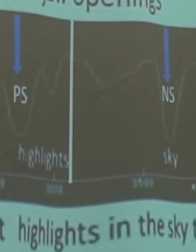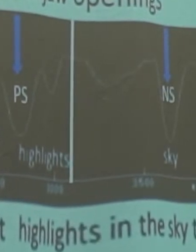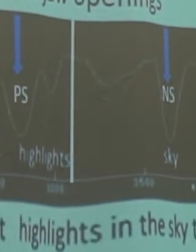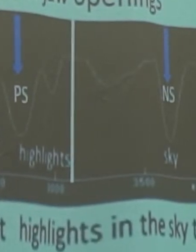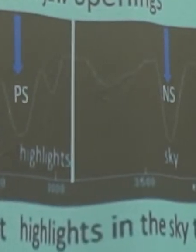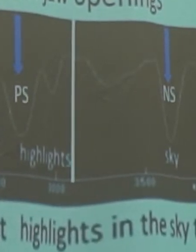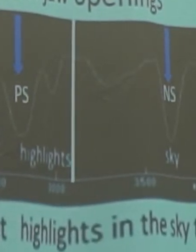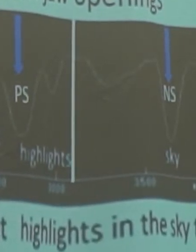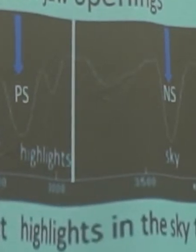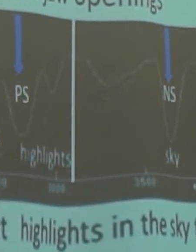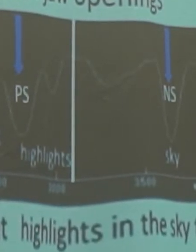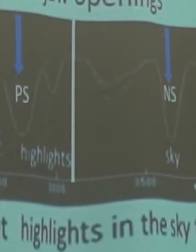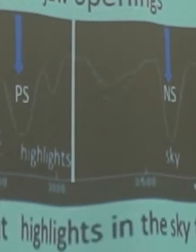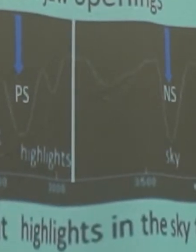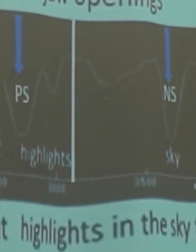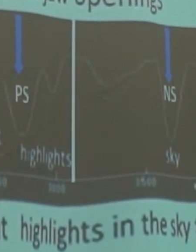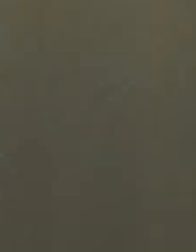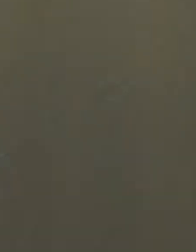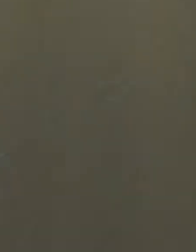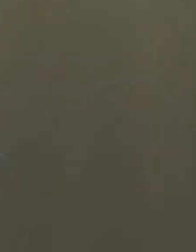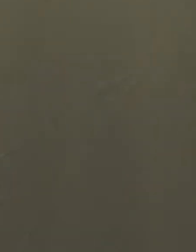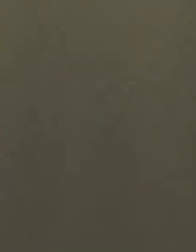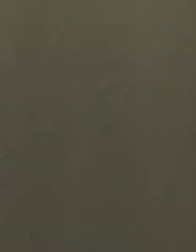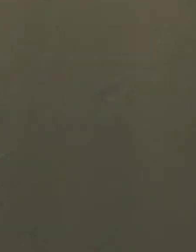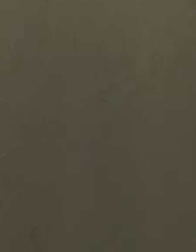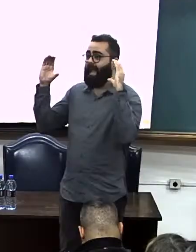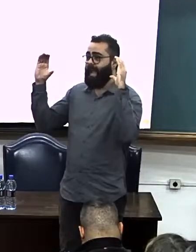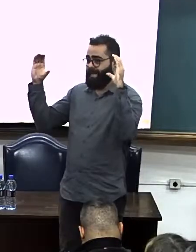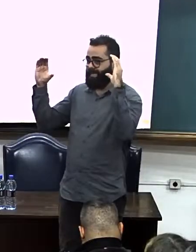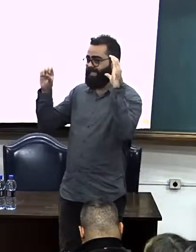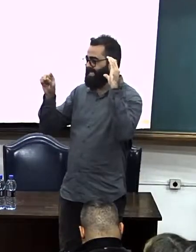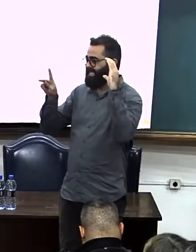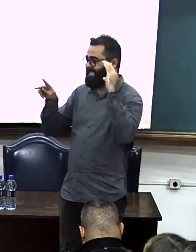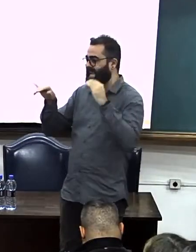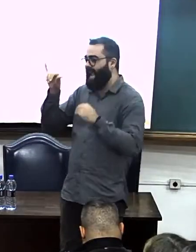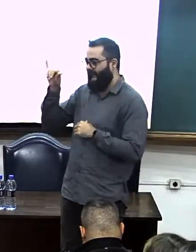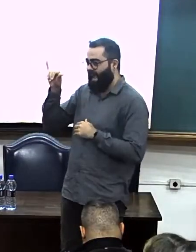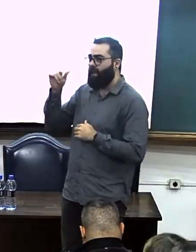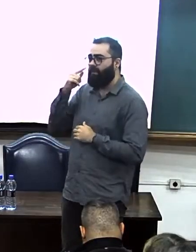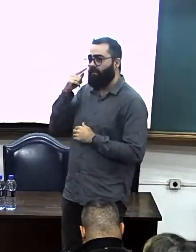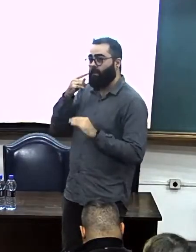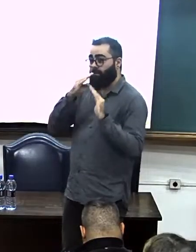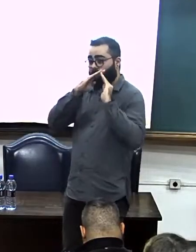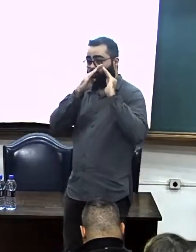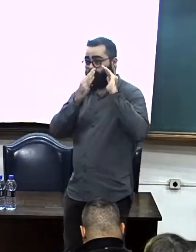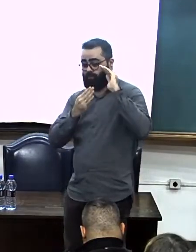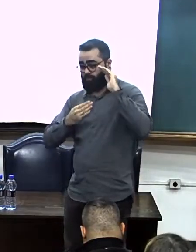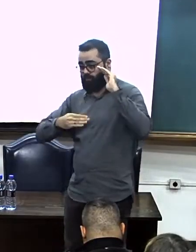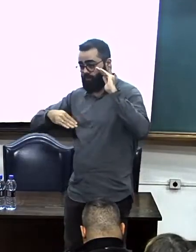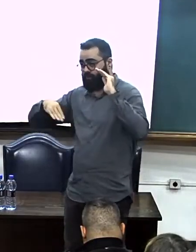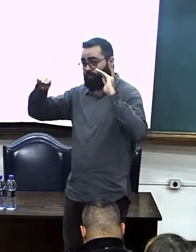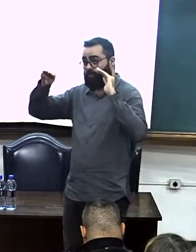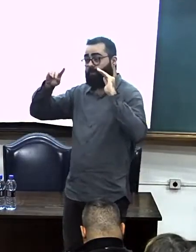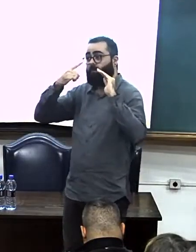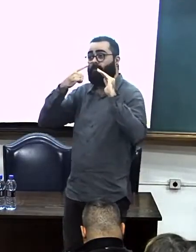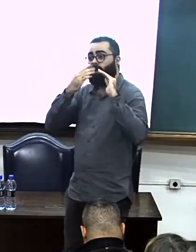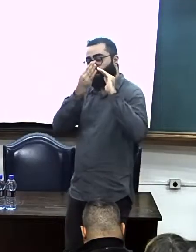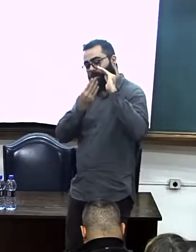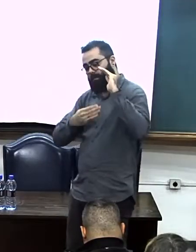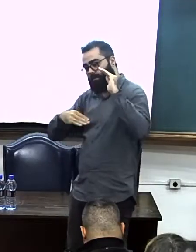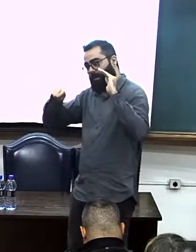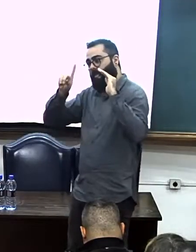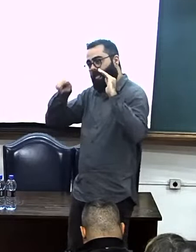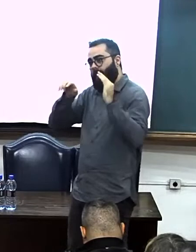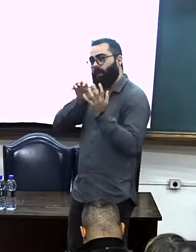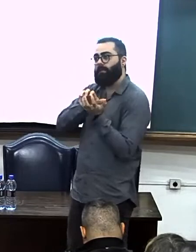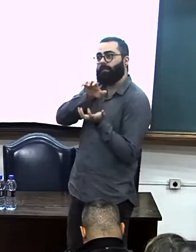gente, né, a altura, o deslocamento da mandíbula, né, e a mandíbula então está mais baixa, ela abriu